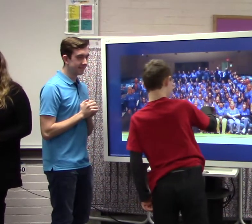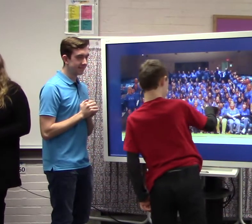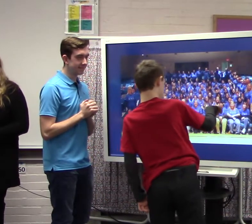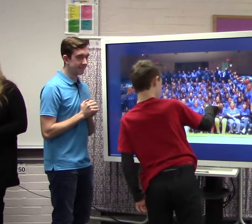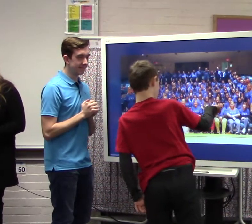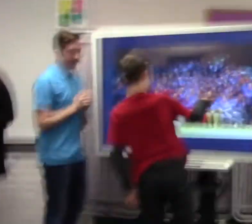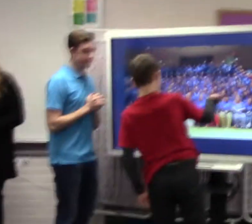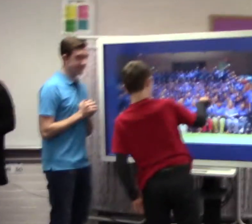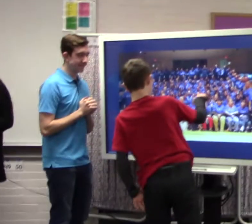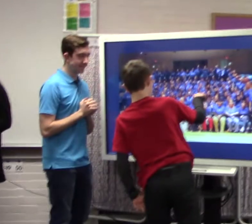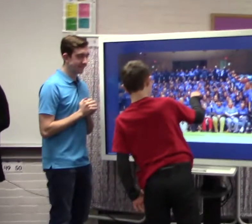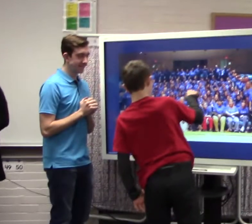Let me find you.